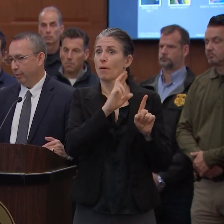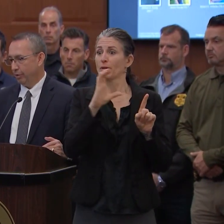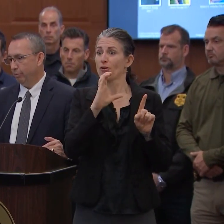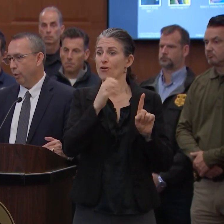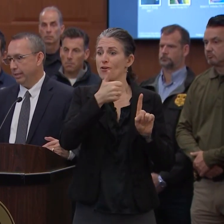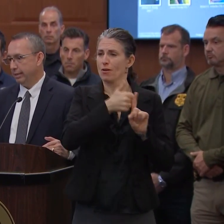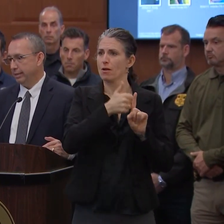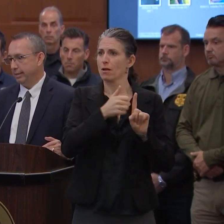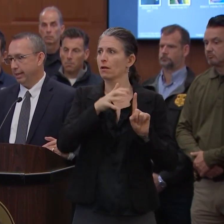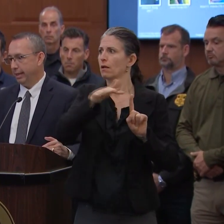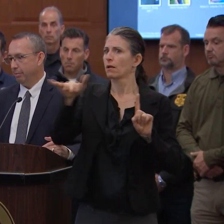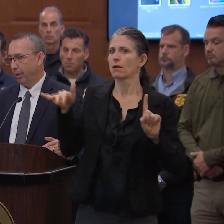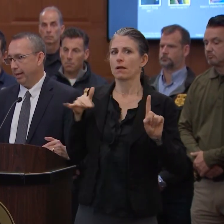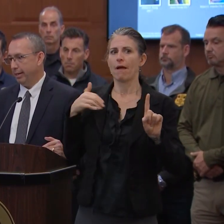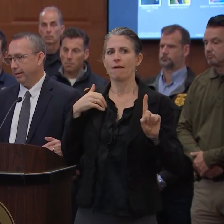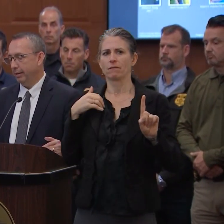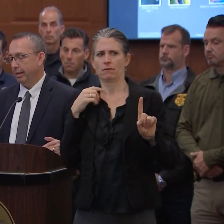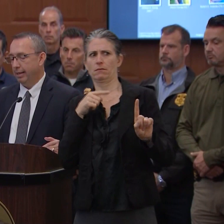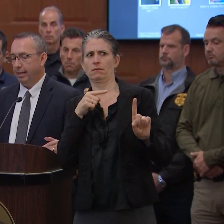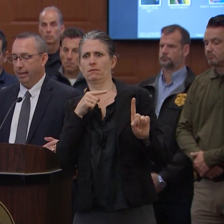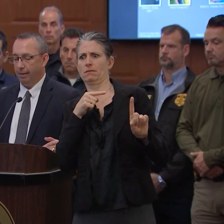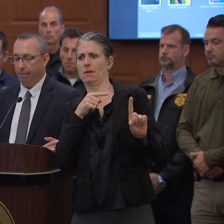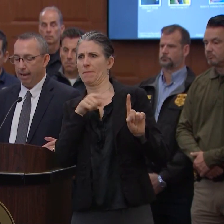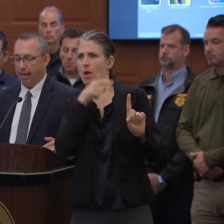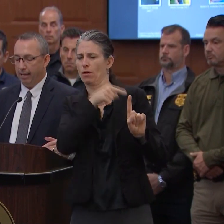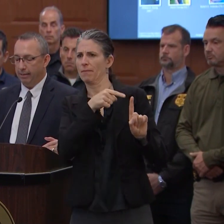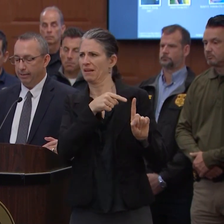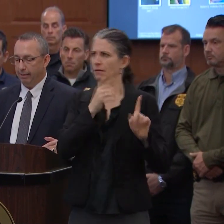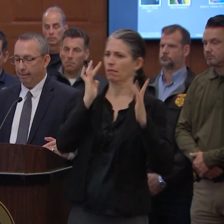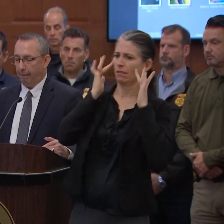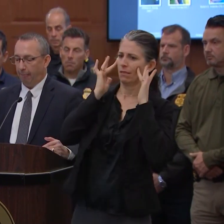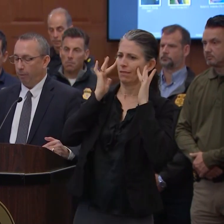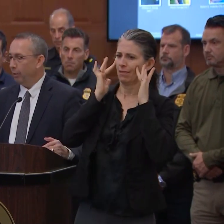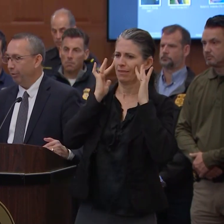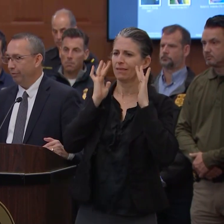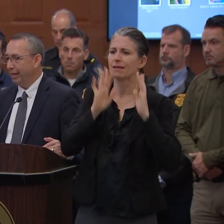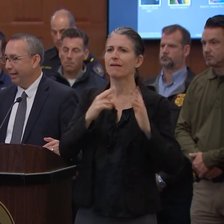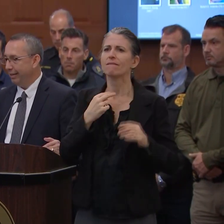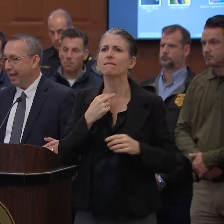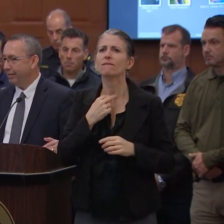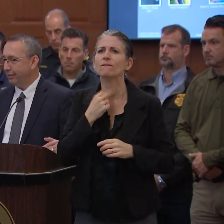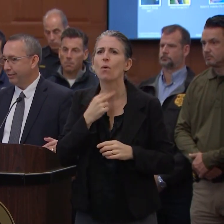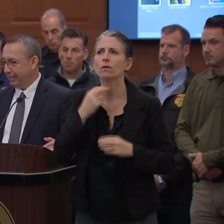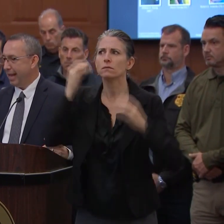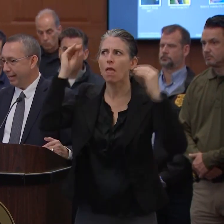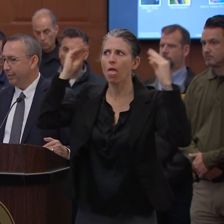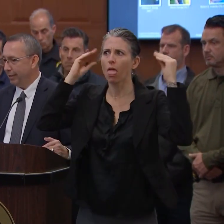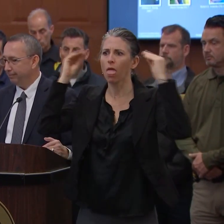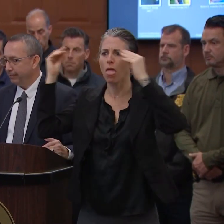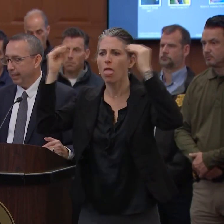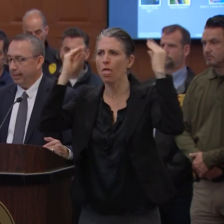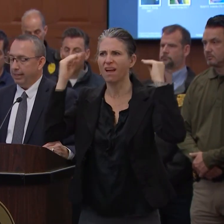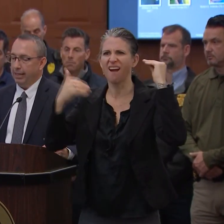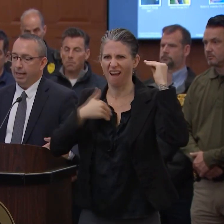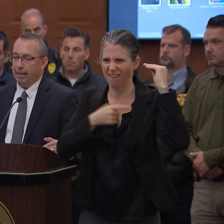that there were some voices in play here. And we don't believe that any of that is